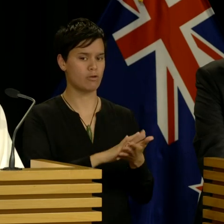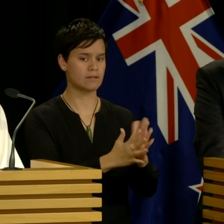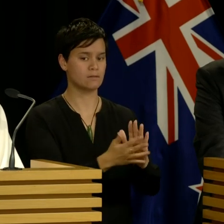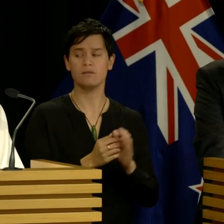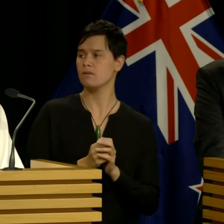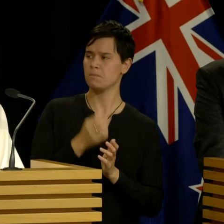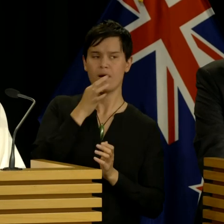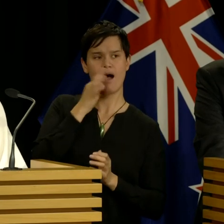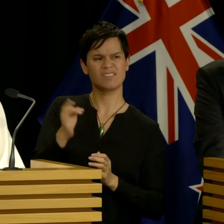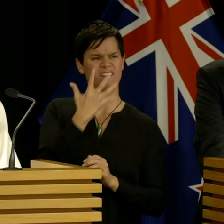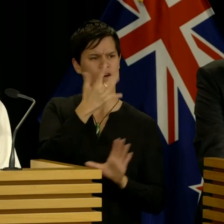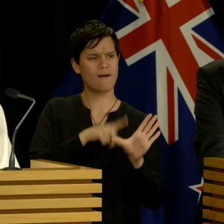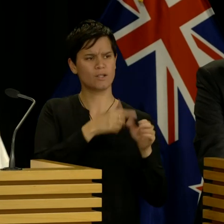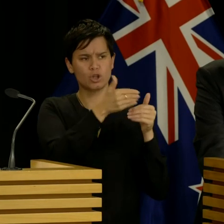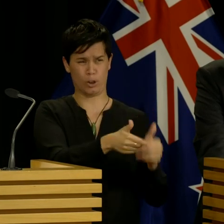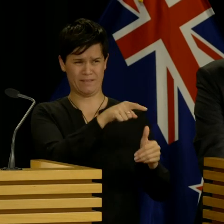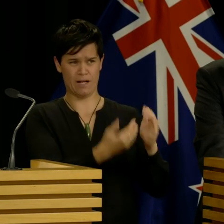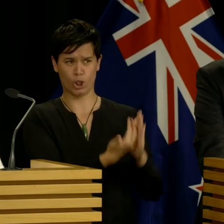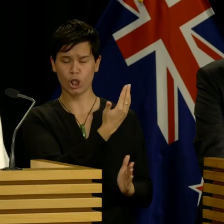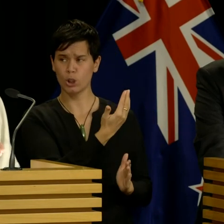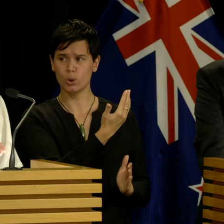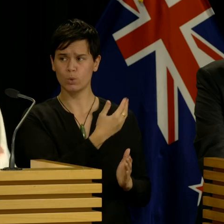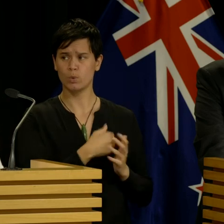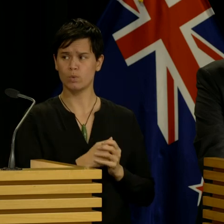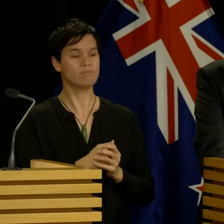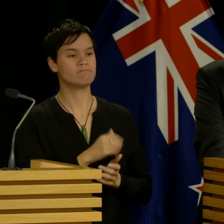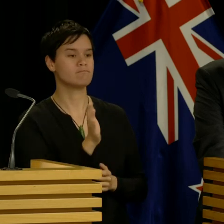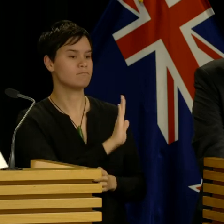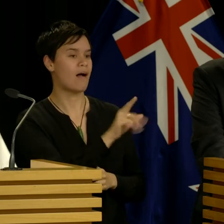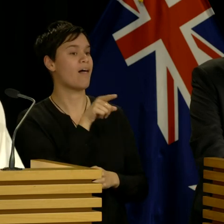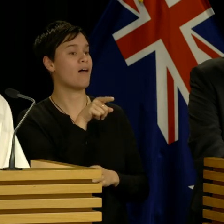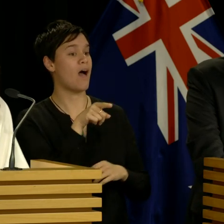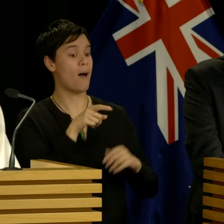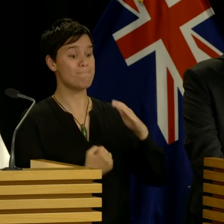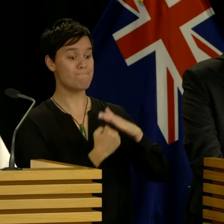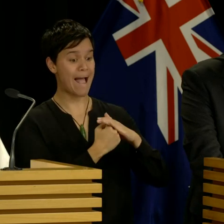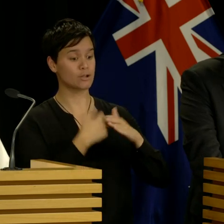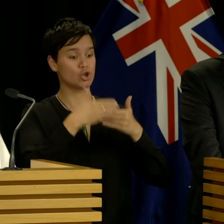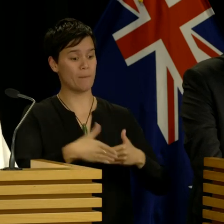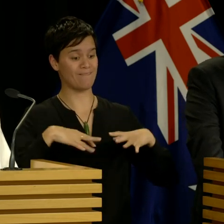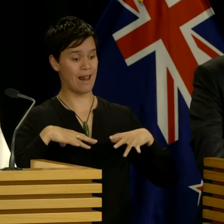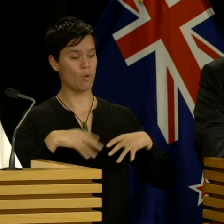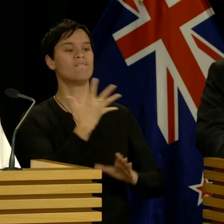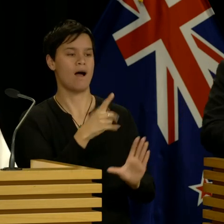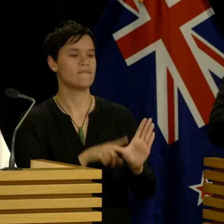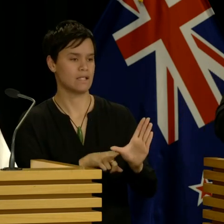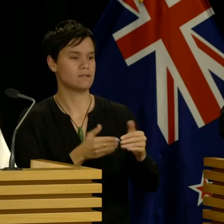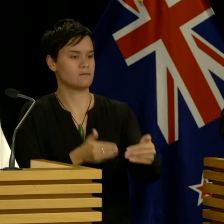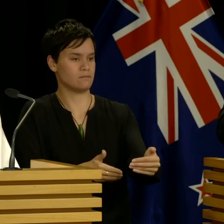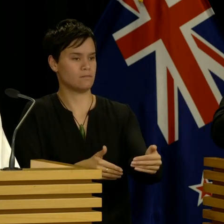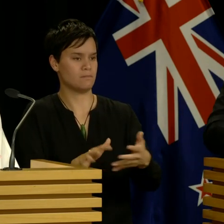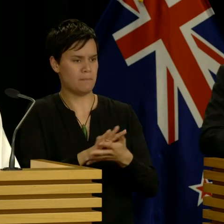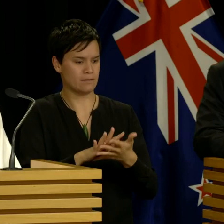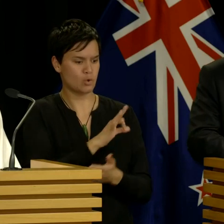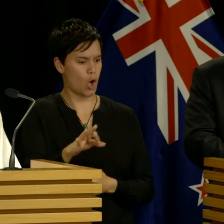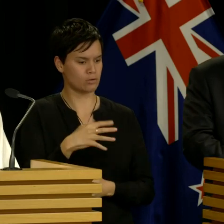5-year term a new thing? No, so that is the maximum term available for appointment. So I wouldn't consider that unusual. What